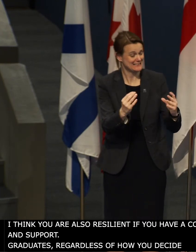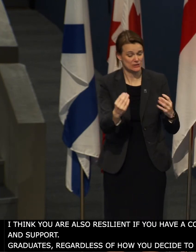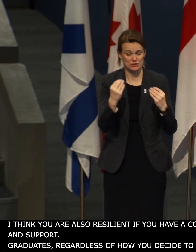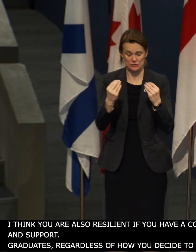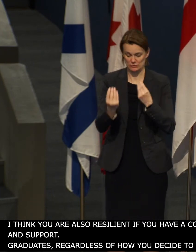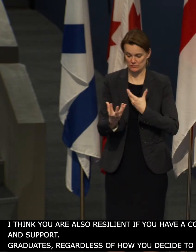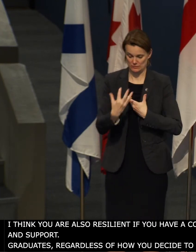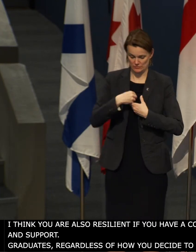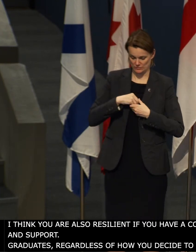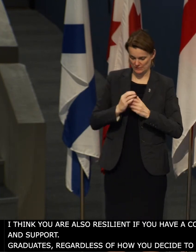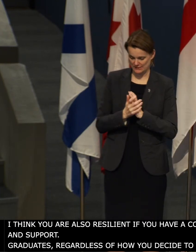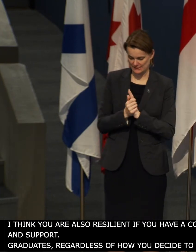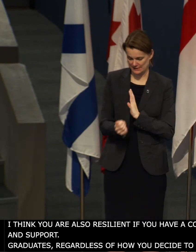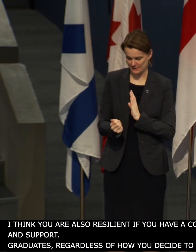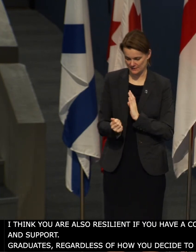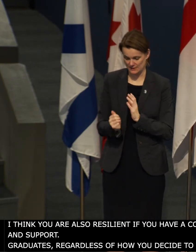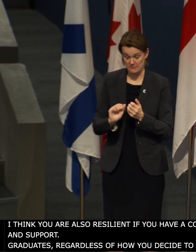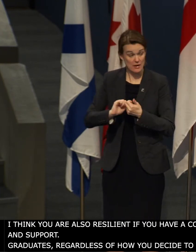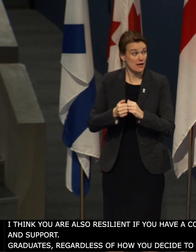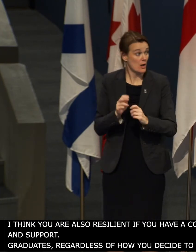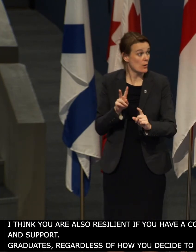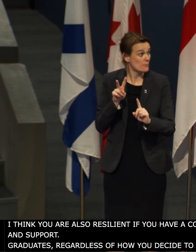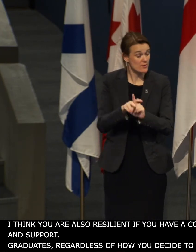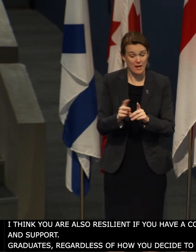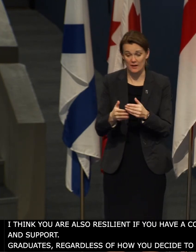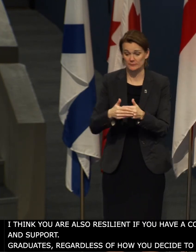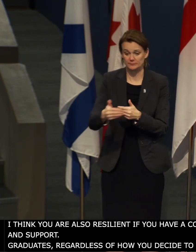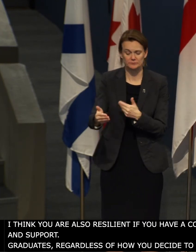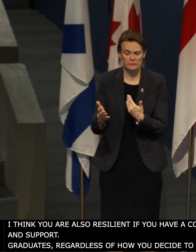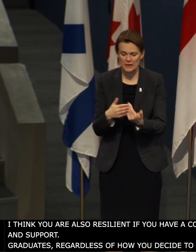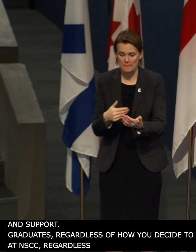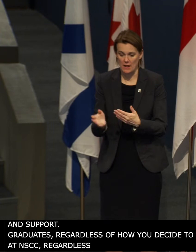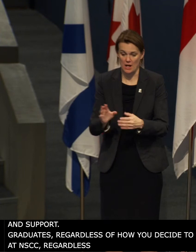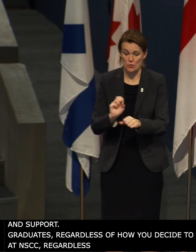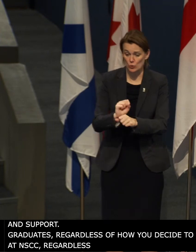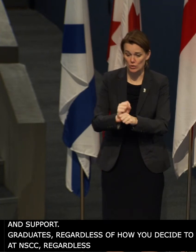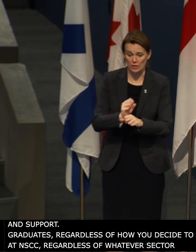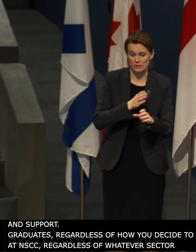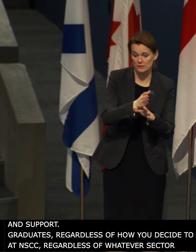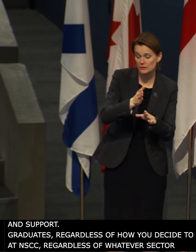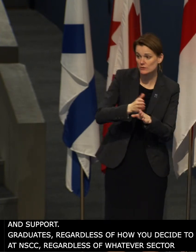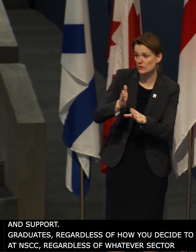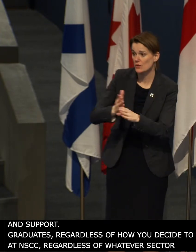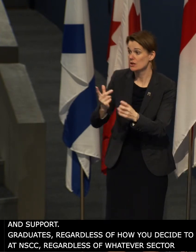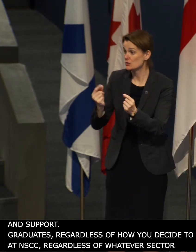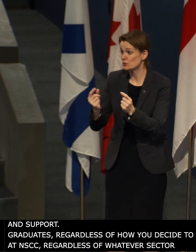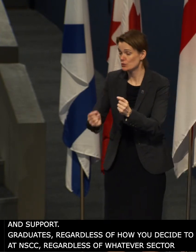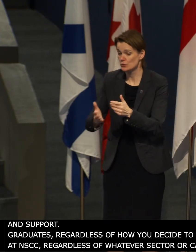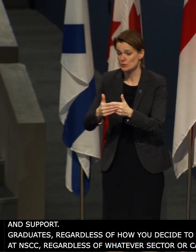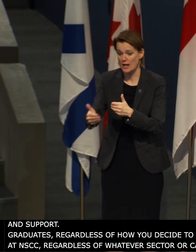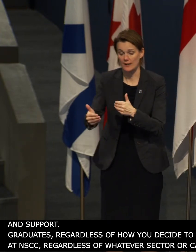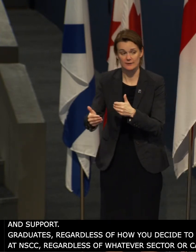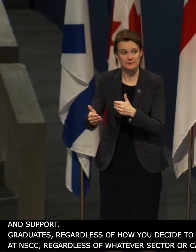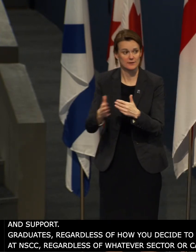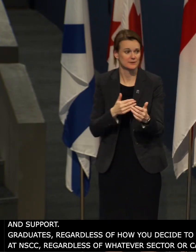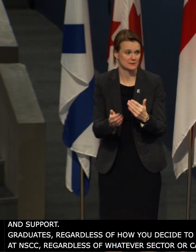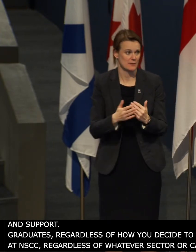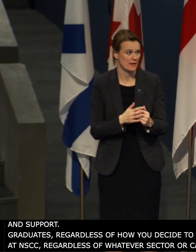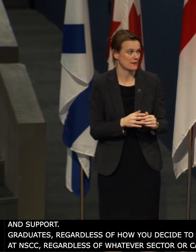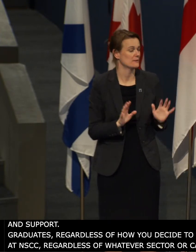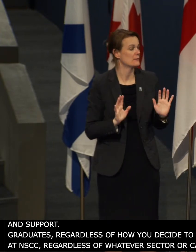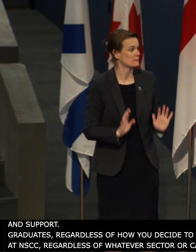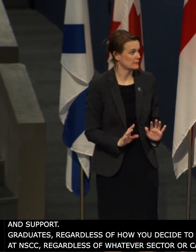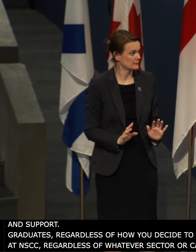that you've gained here at NSCC, regardless of whatever sector or career you decide to pursue, trust me